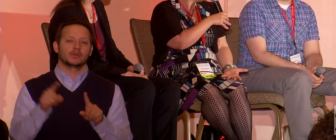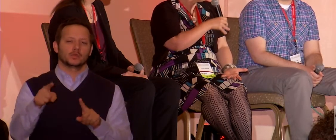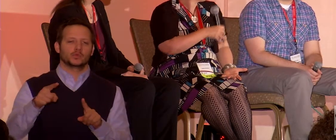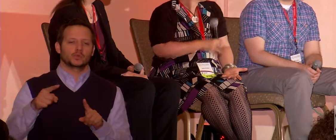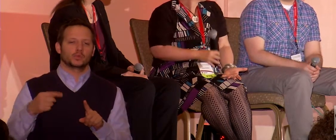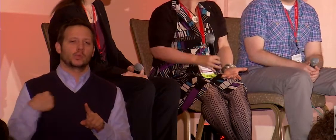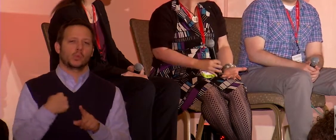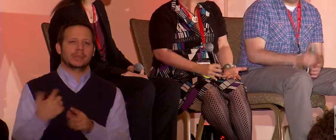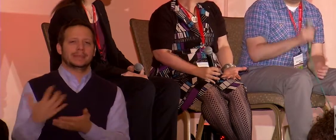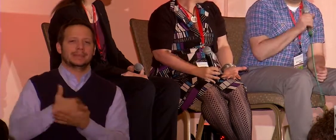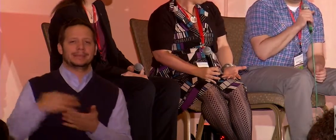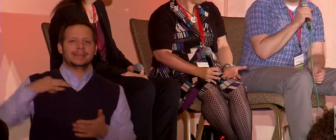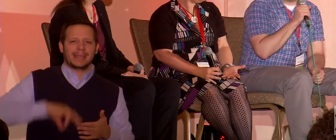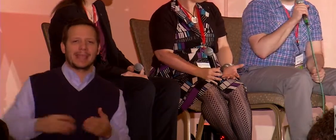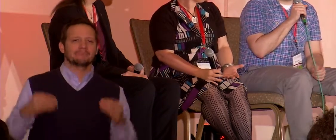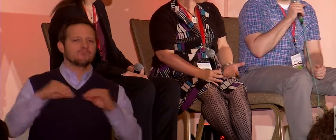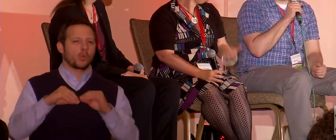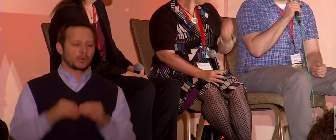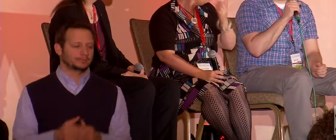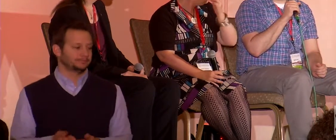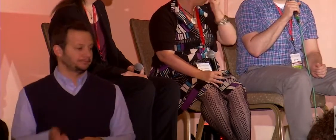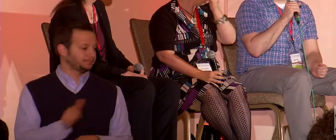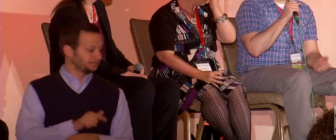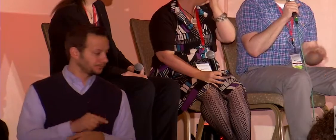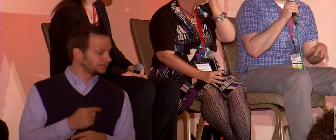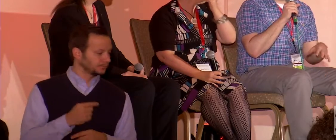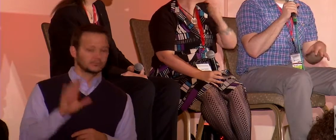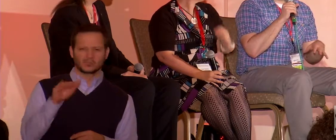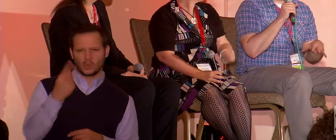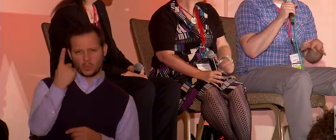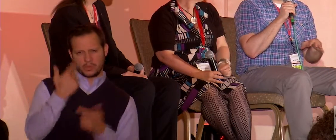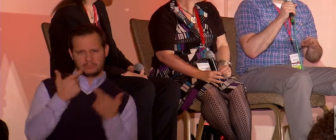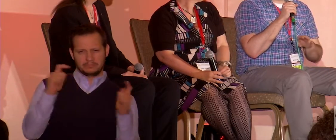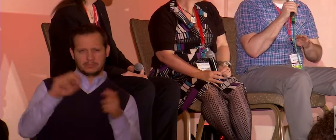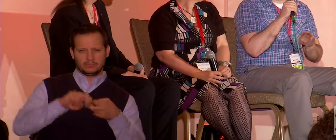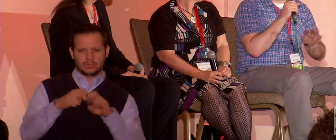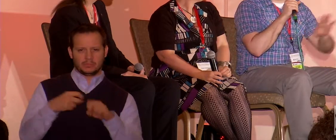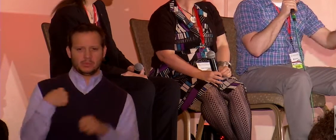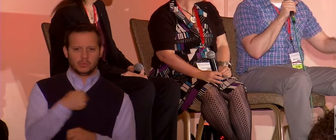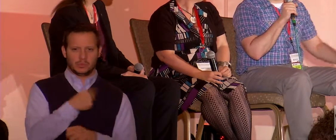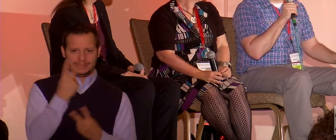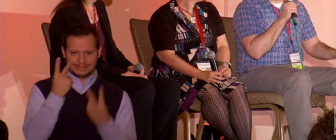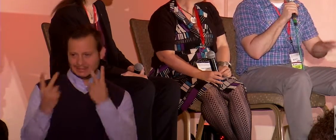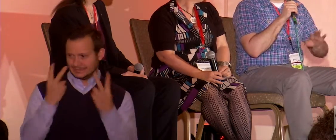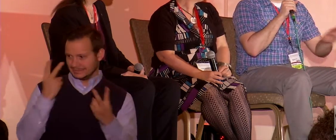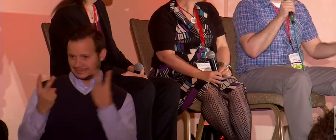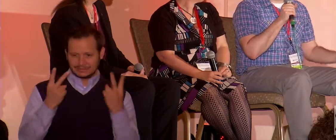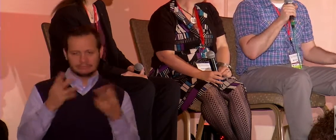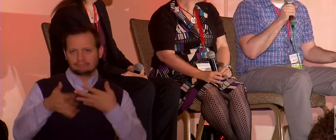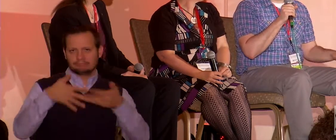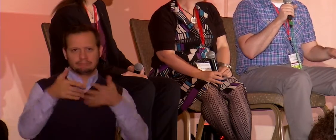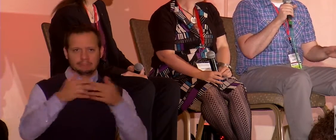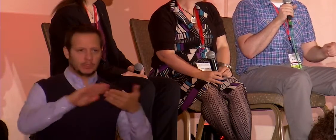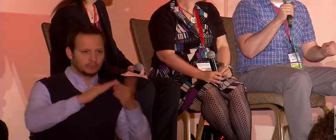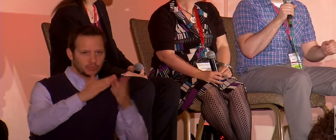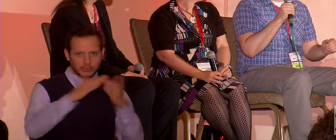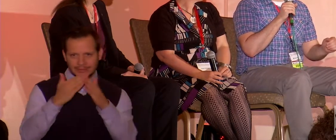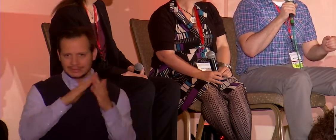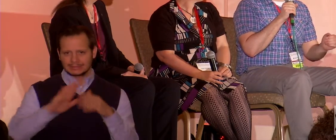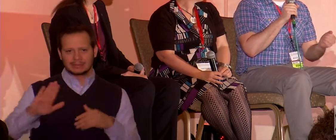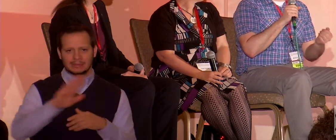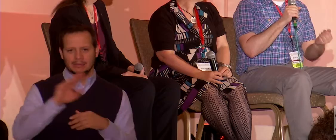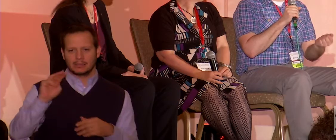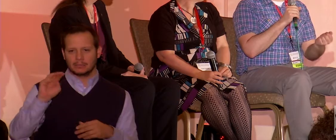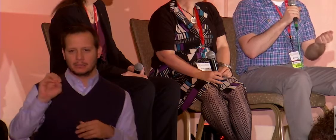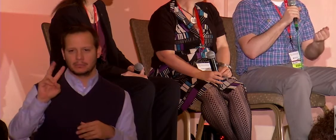gained. I'll jump in here. I think one of the big problems we face across all different communities and movements is that